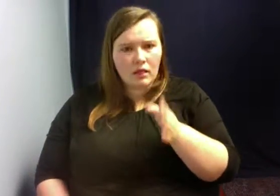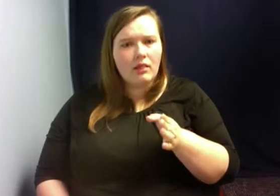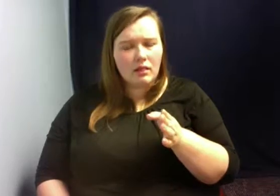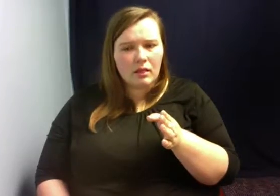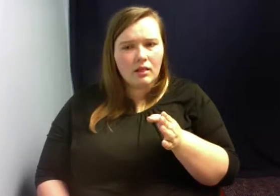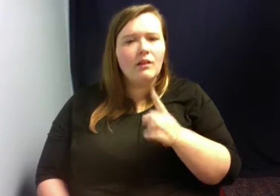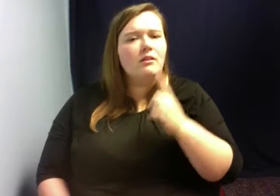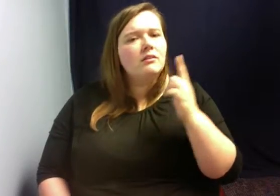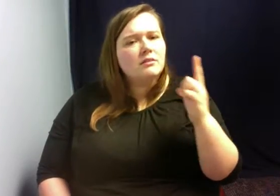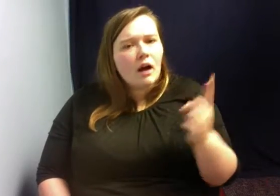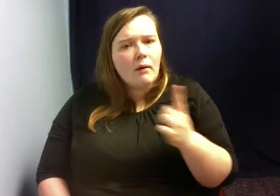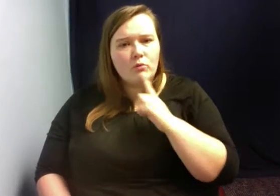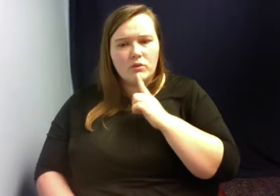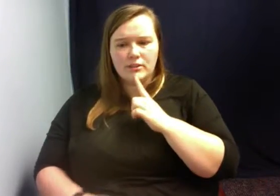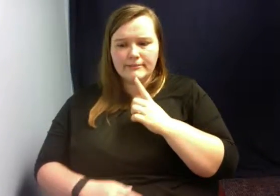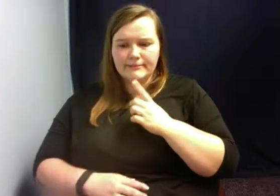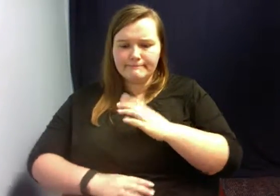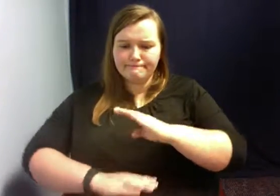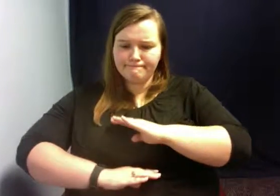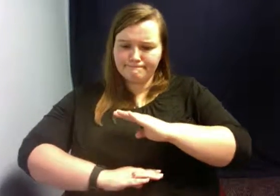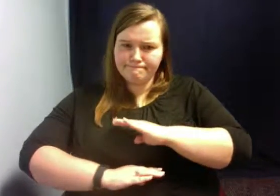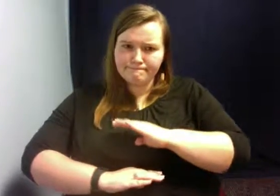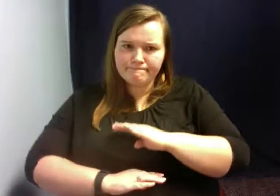Something that would stick to their ribs, she said.